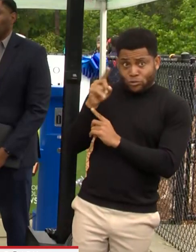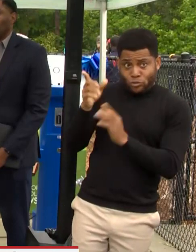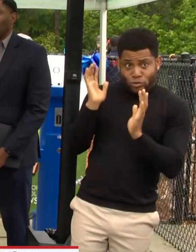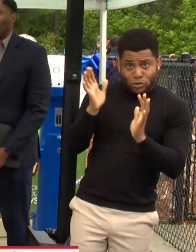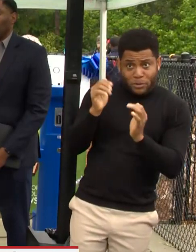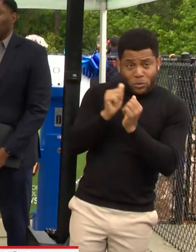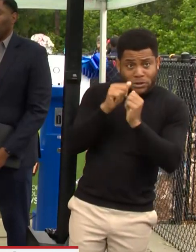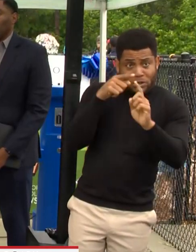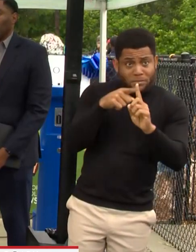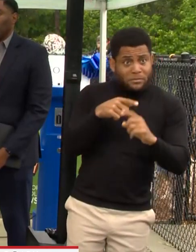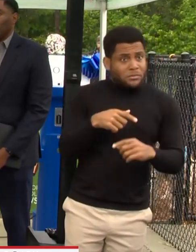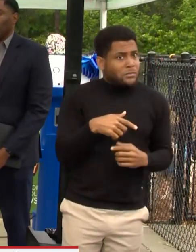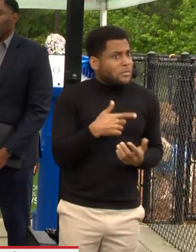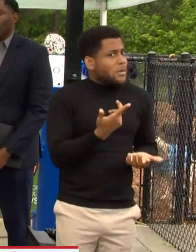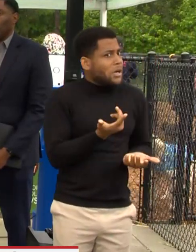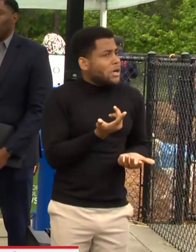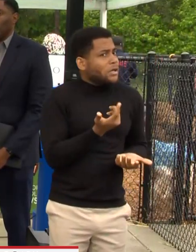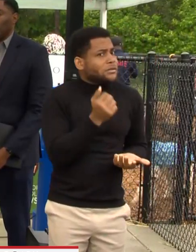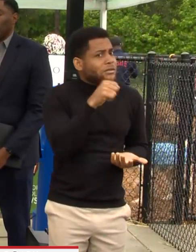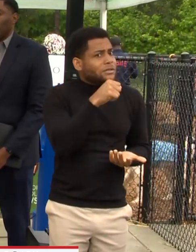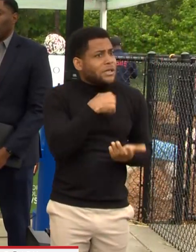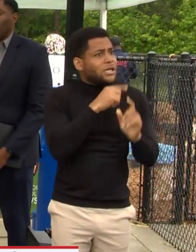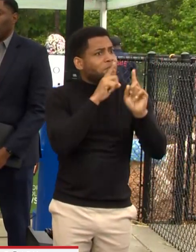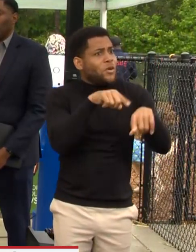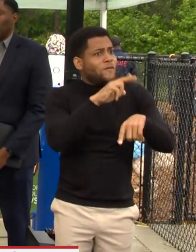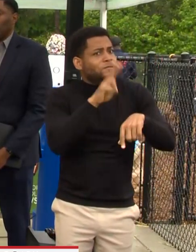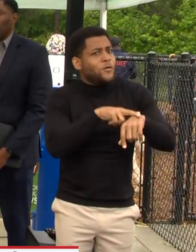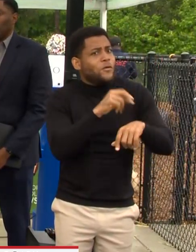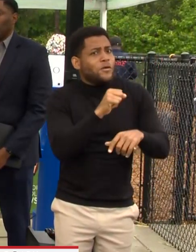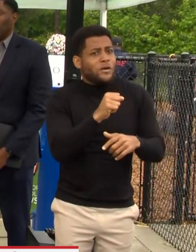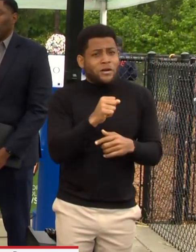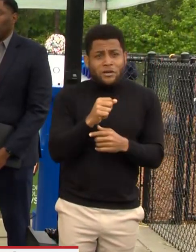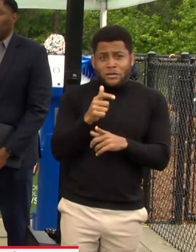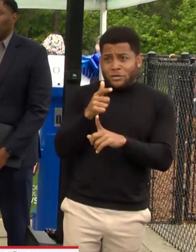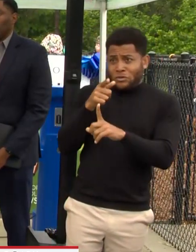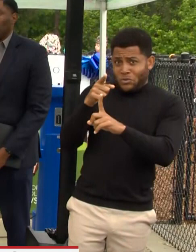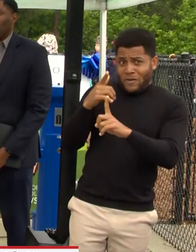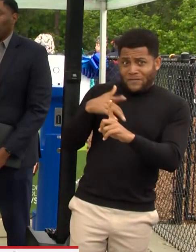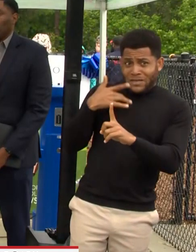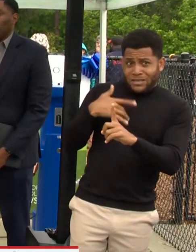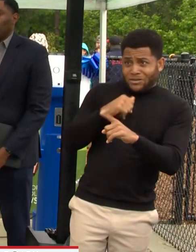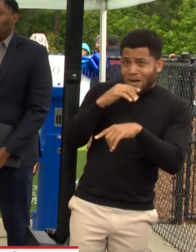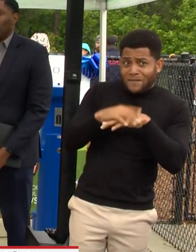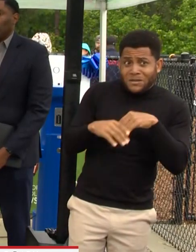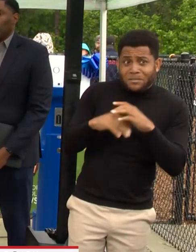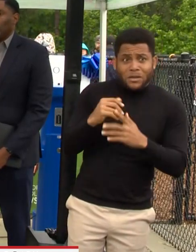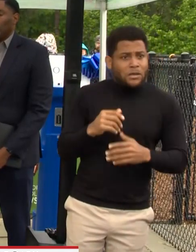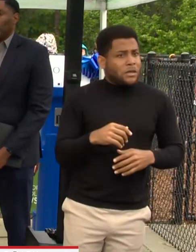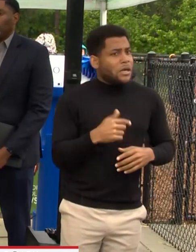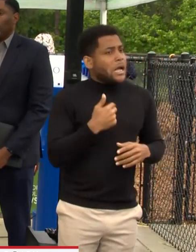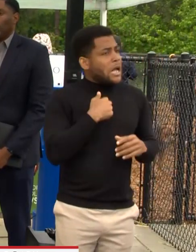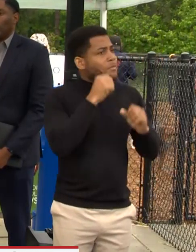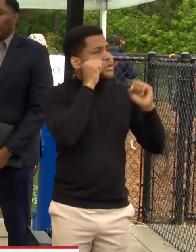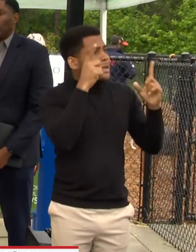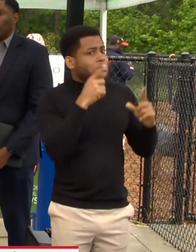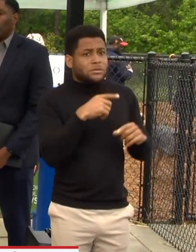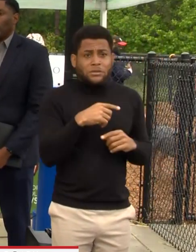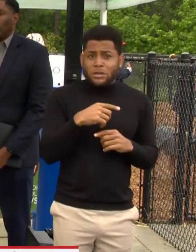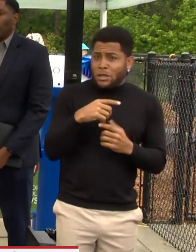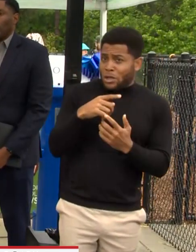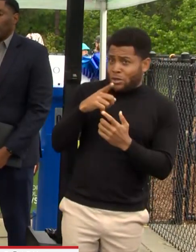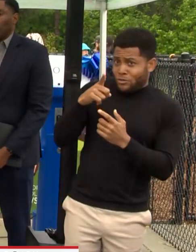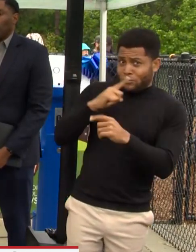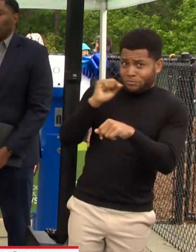it uncomfortable, or was it? It was cordial? a surprise. It was a surprise. Yeah. Do you know if he was there? Is he